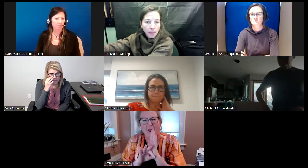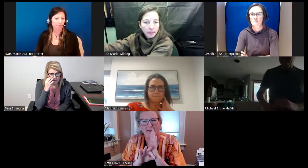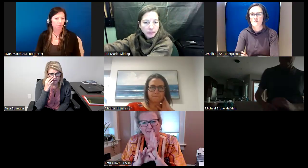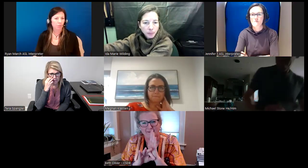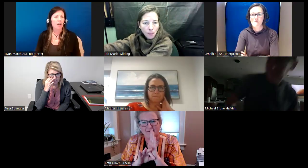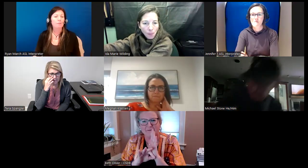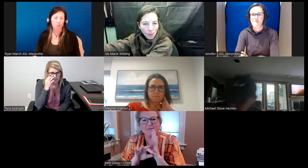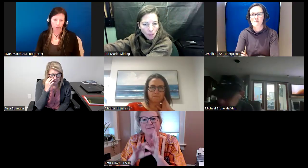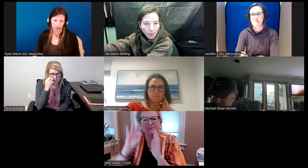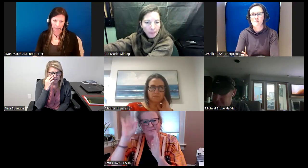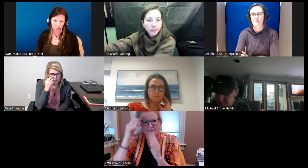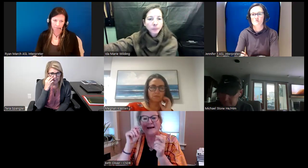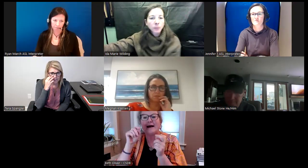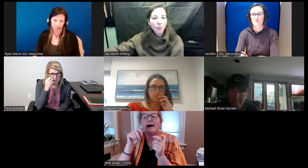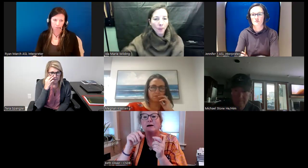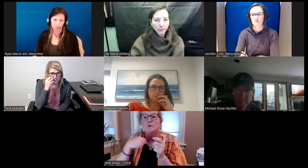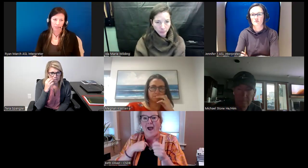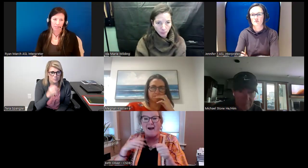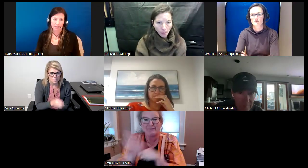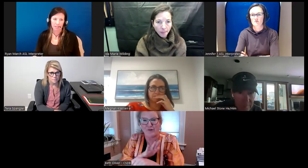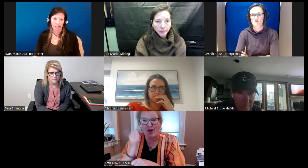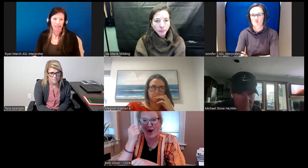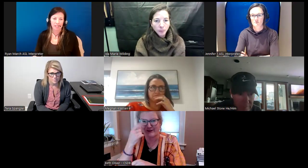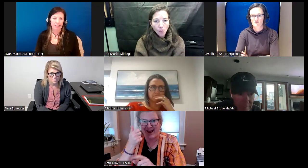on a formula.